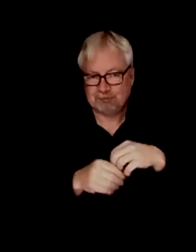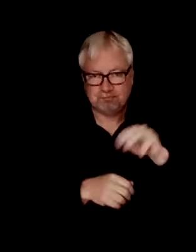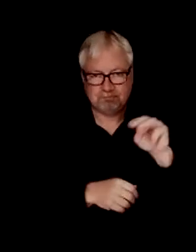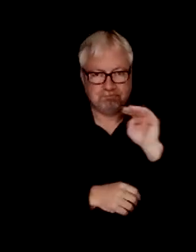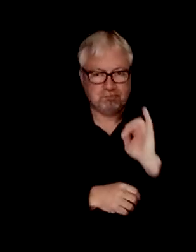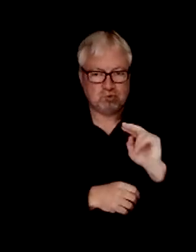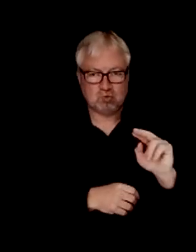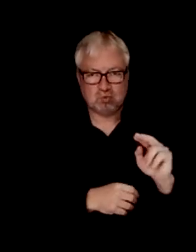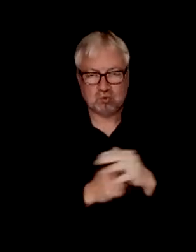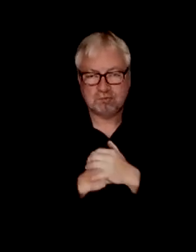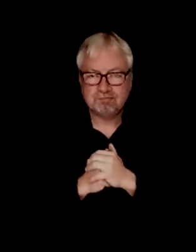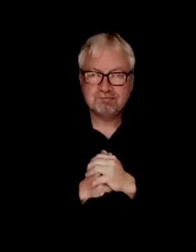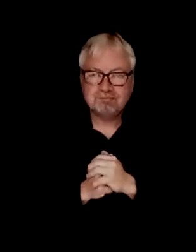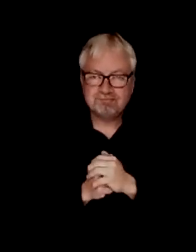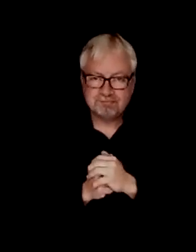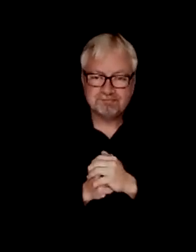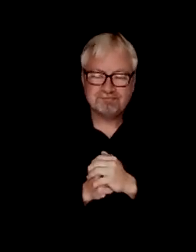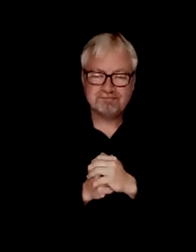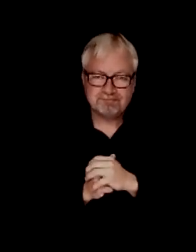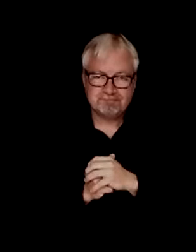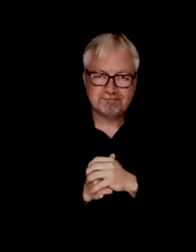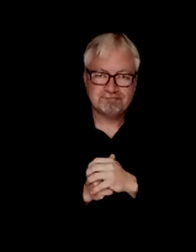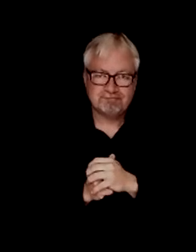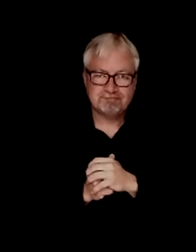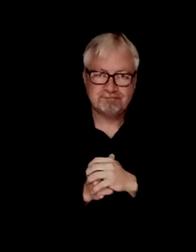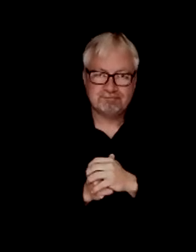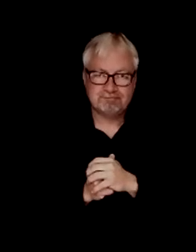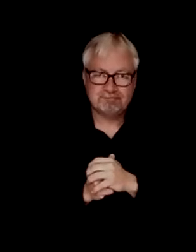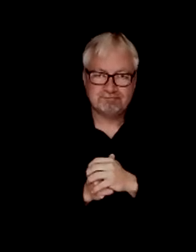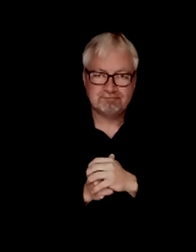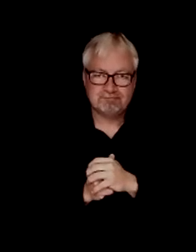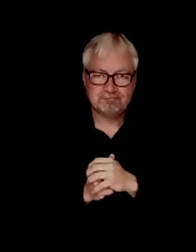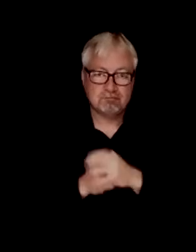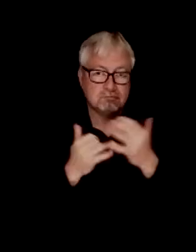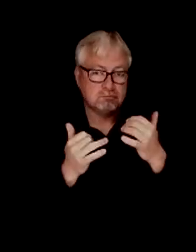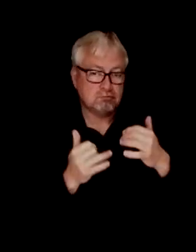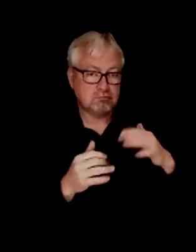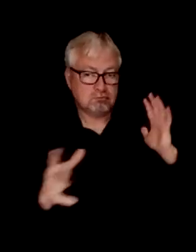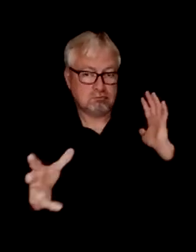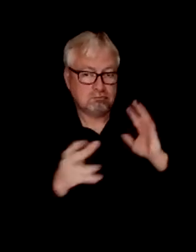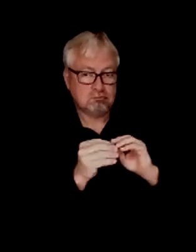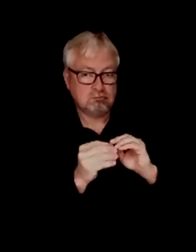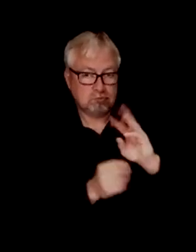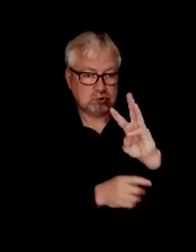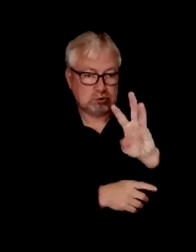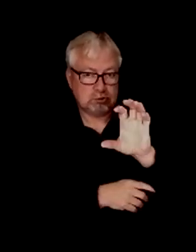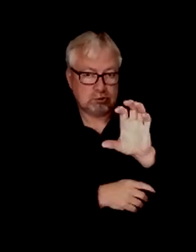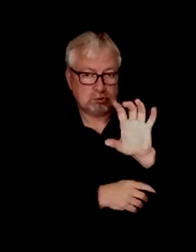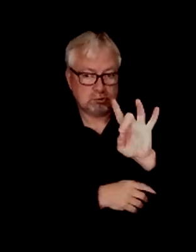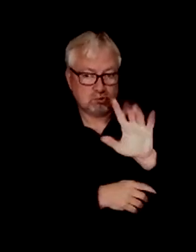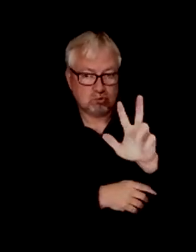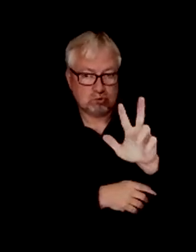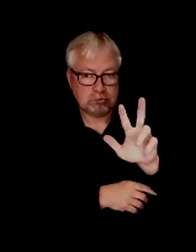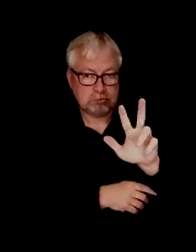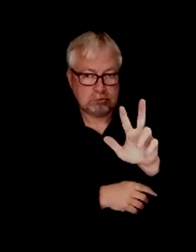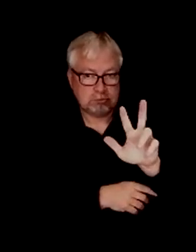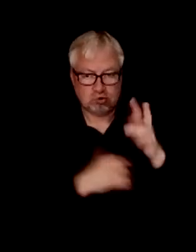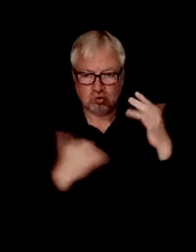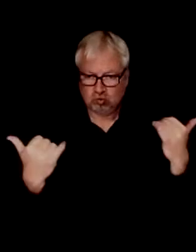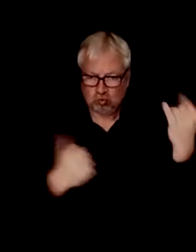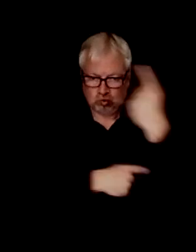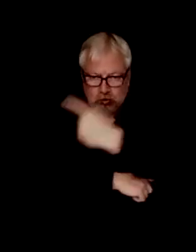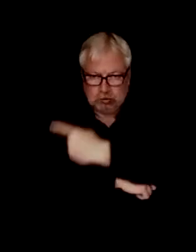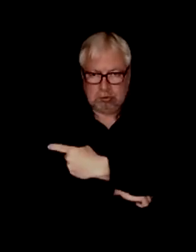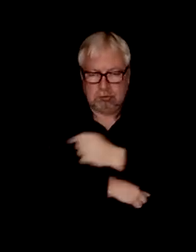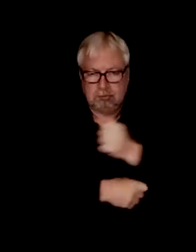COVID-19. There are 683 people currently in hospitals in Minnesota being treated